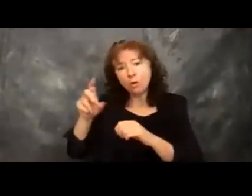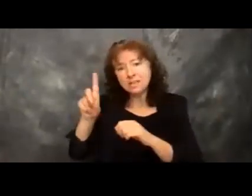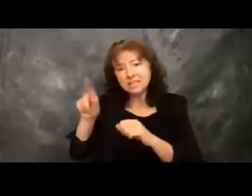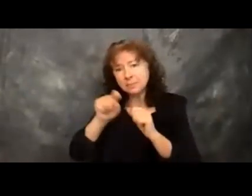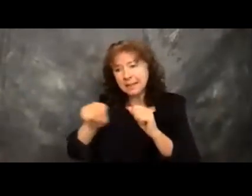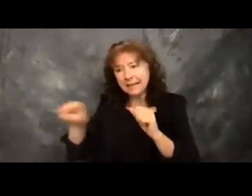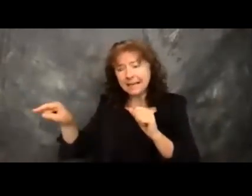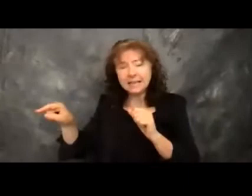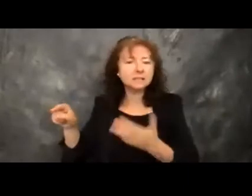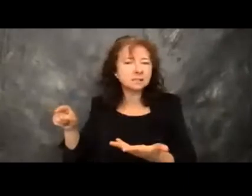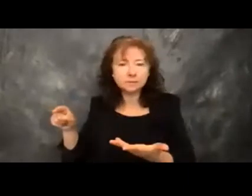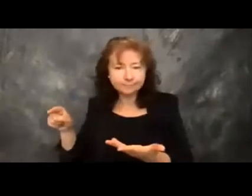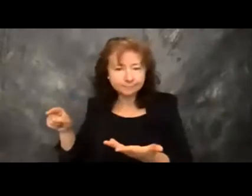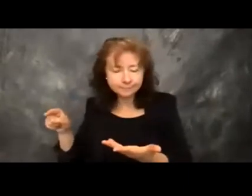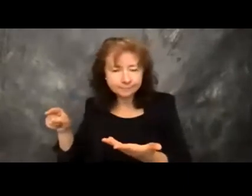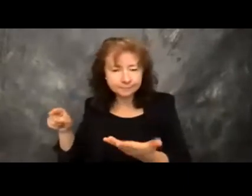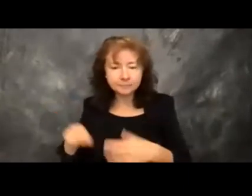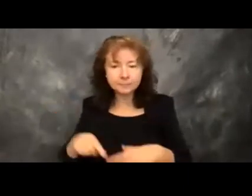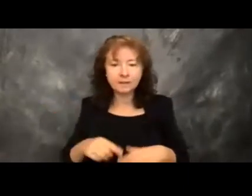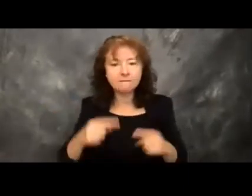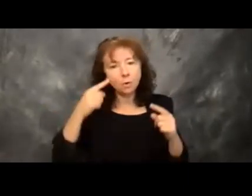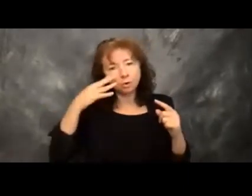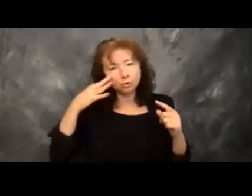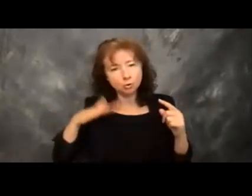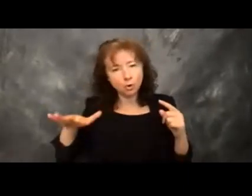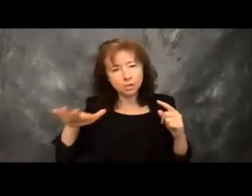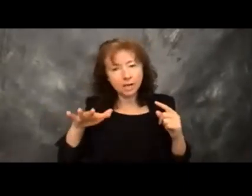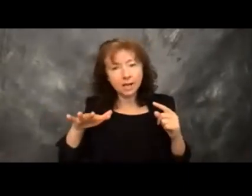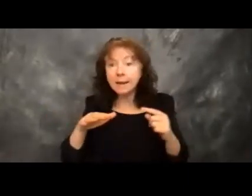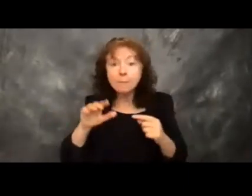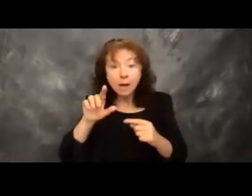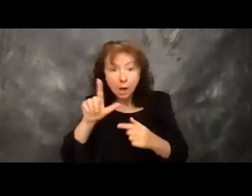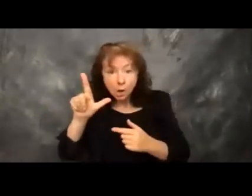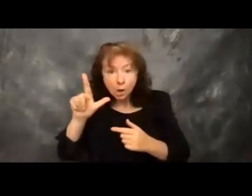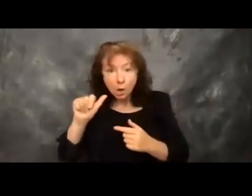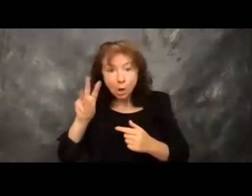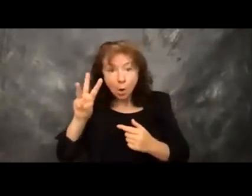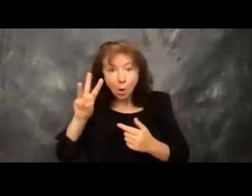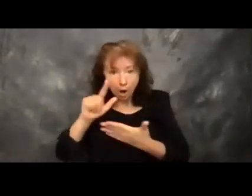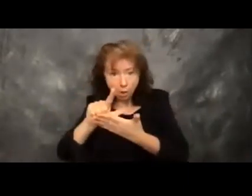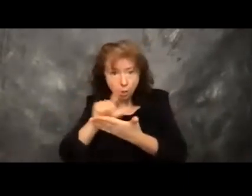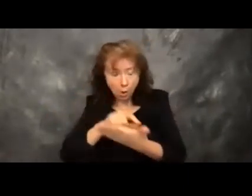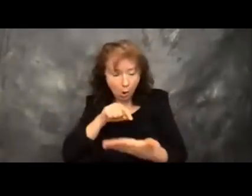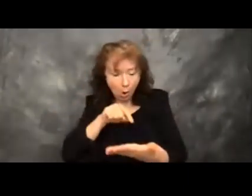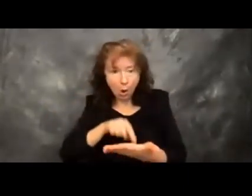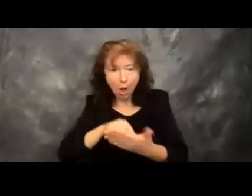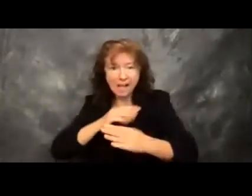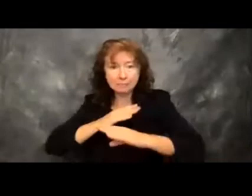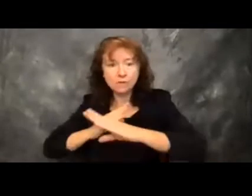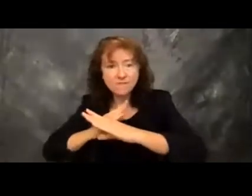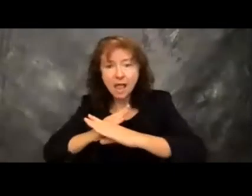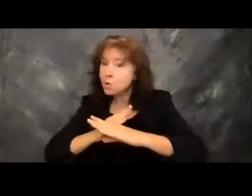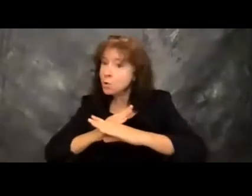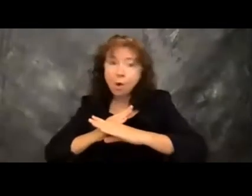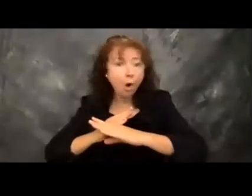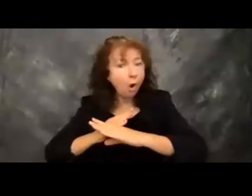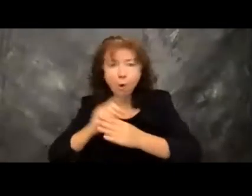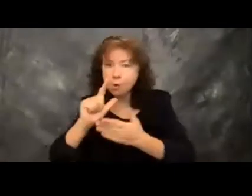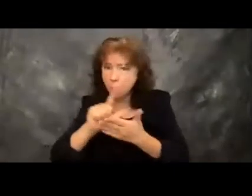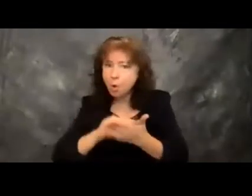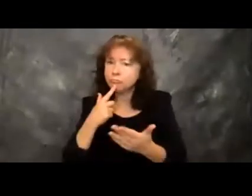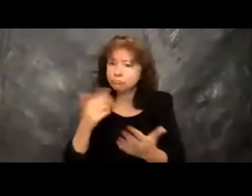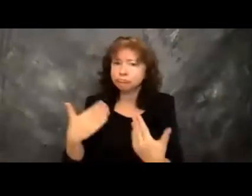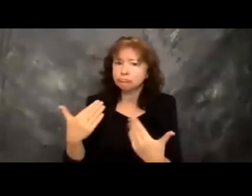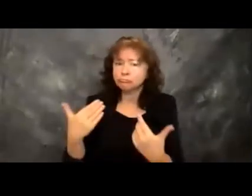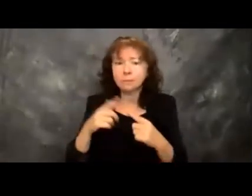obvious in Georgian case, but this is not due to the law. It's just due to the awareness. And also all of them